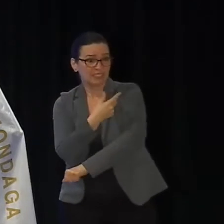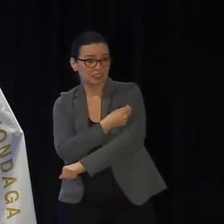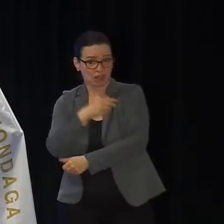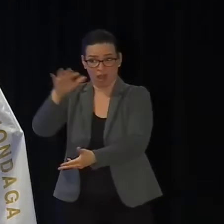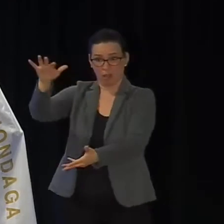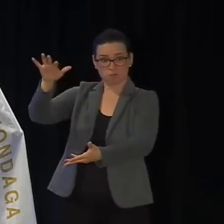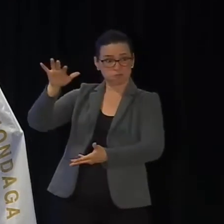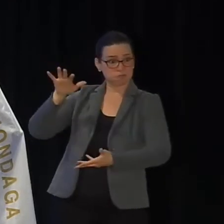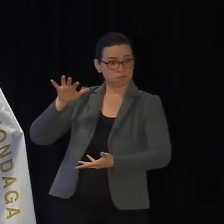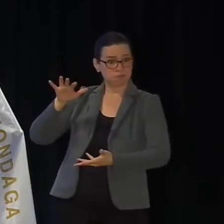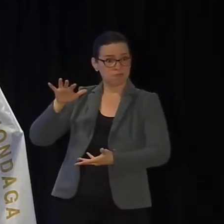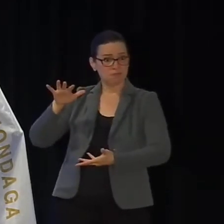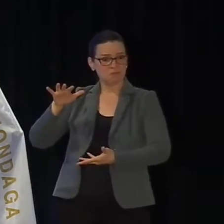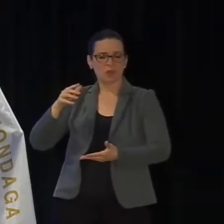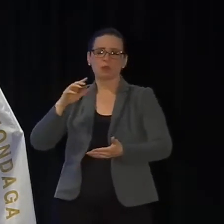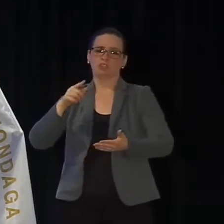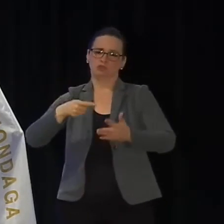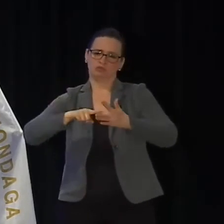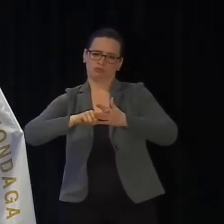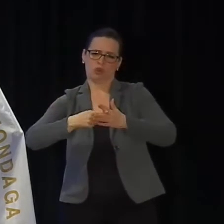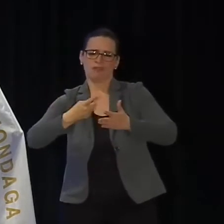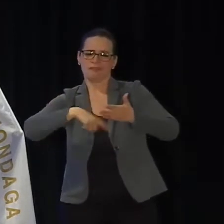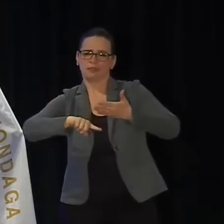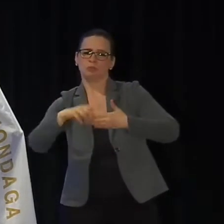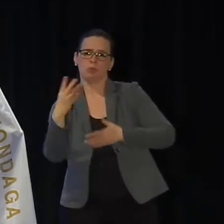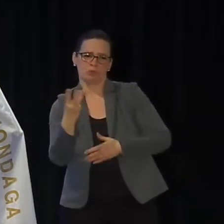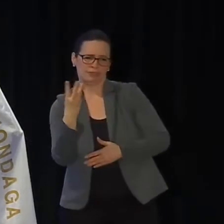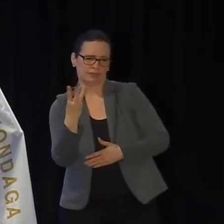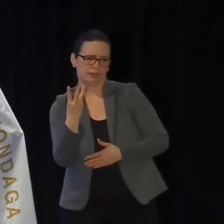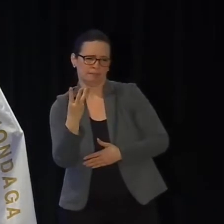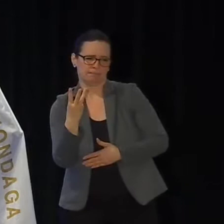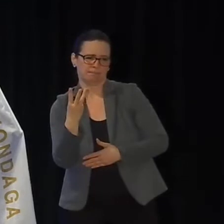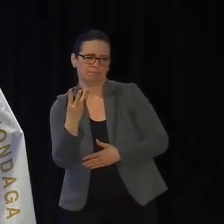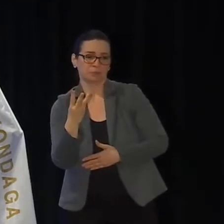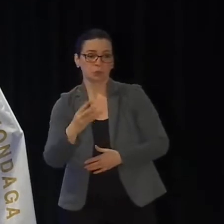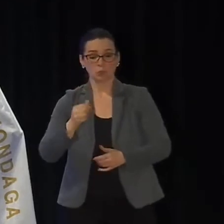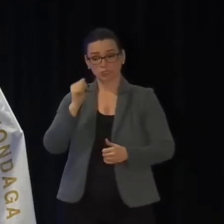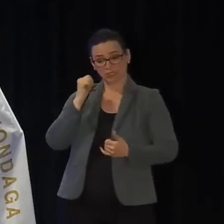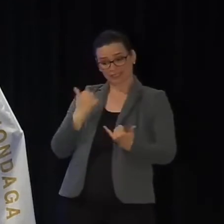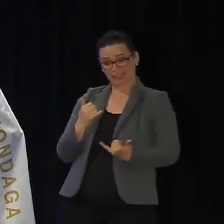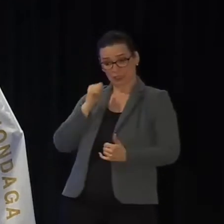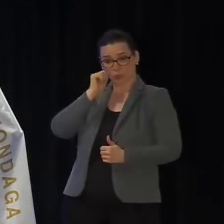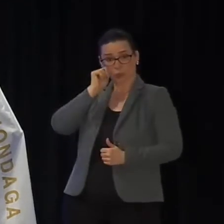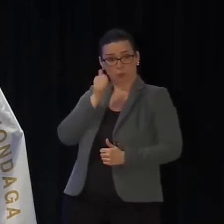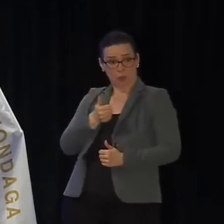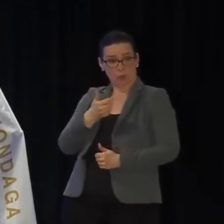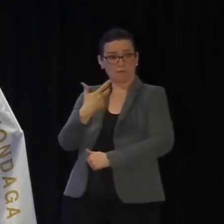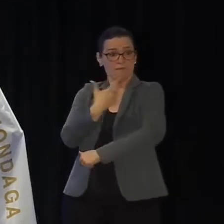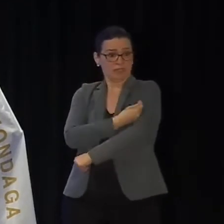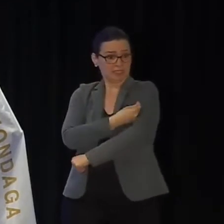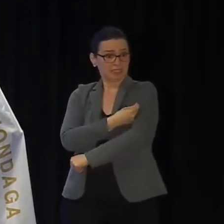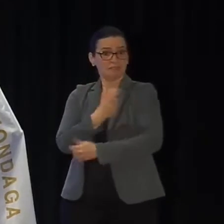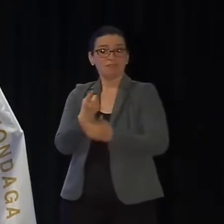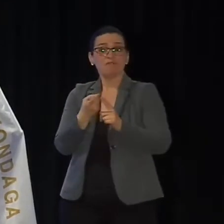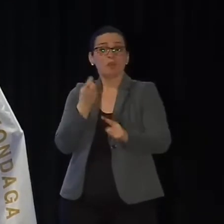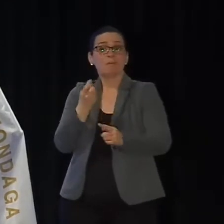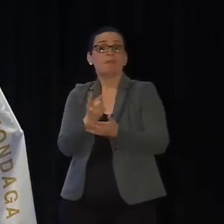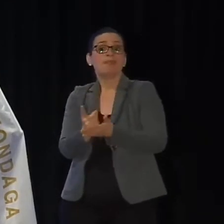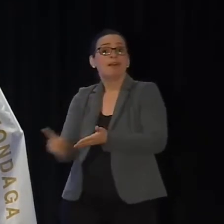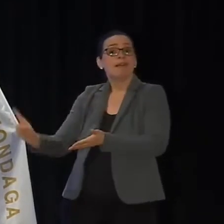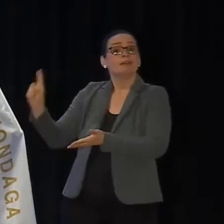Wednesday to Wednesday, so we're still technically today and tomorrow using vaccine that we received last week. But we get our new